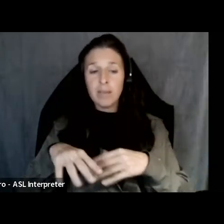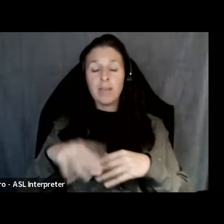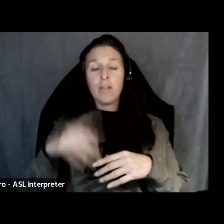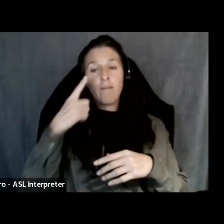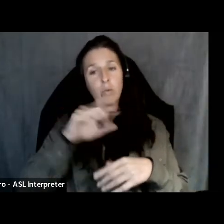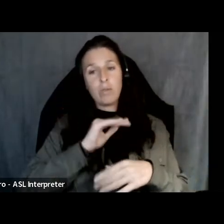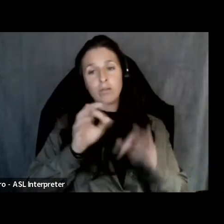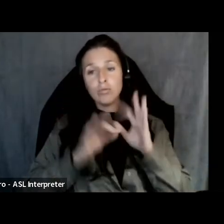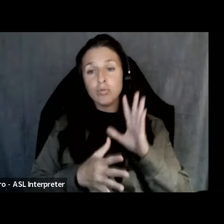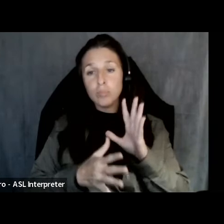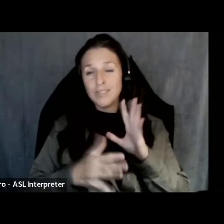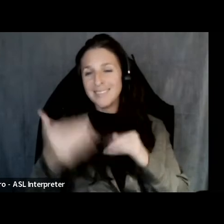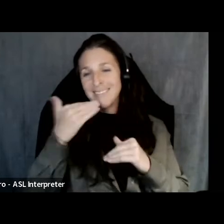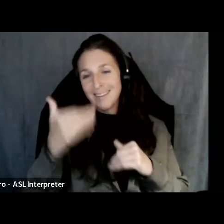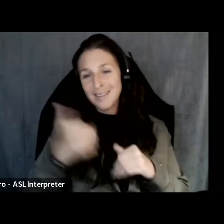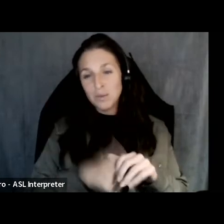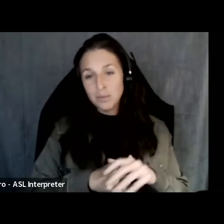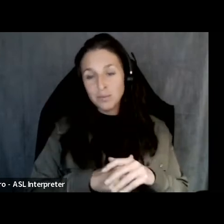interpreters. Thank you.